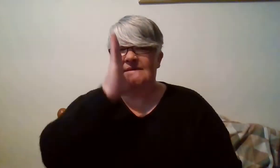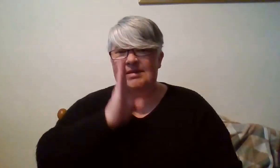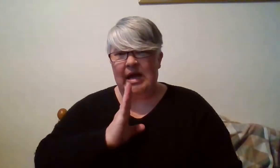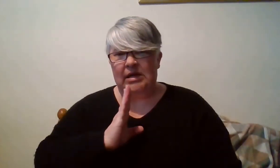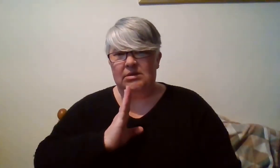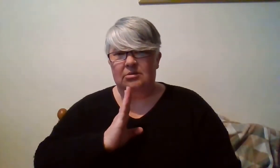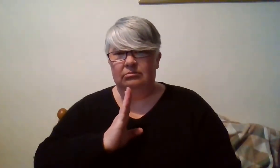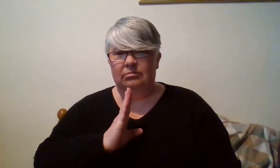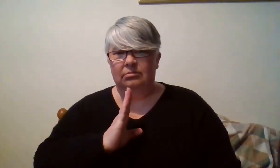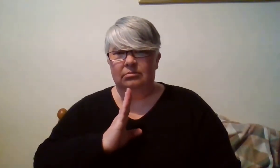Sad.